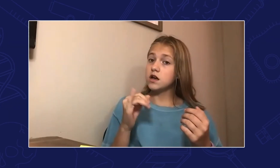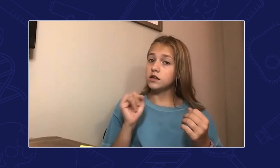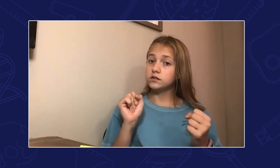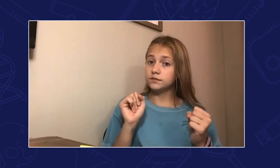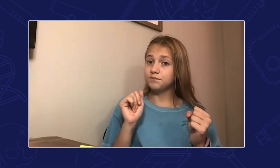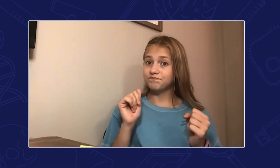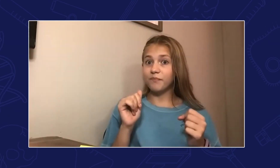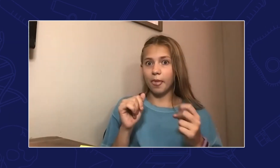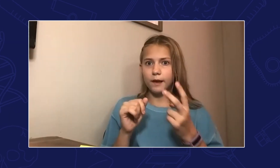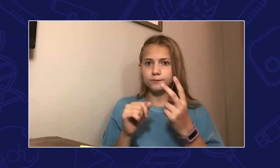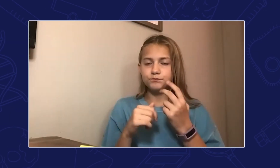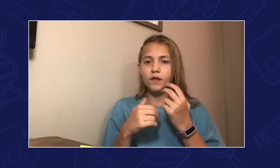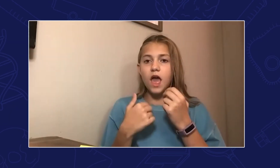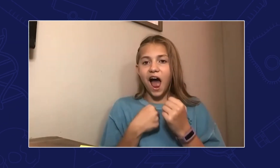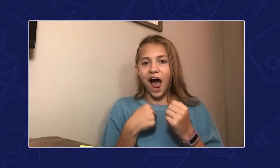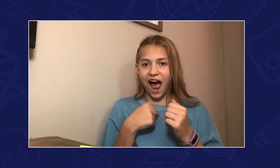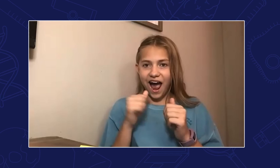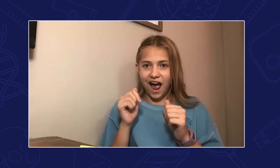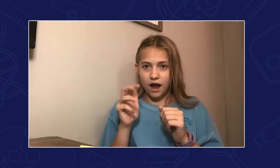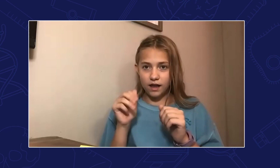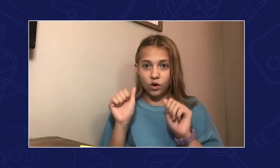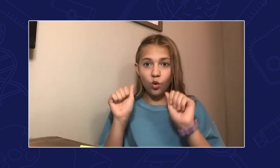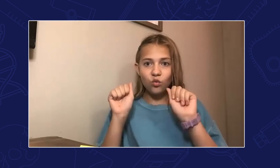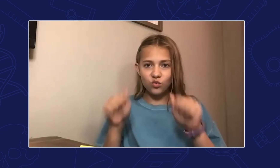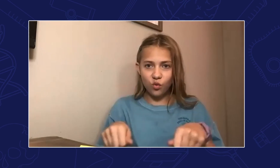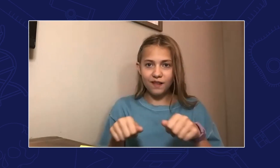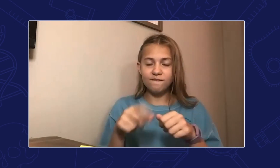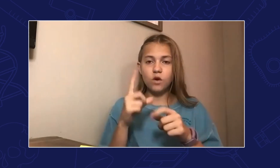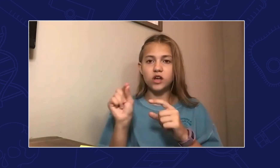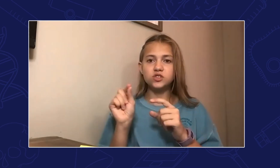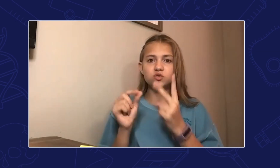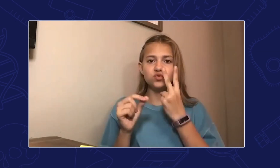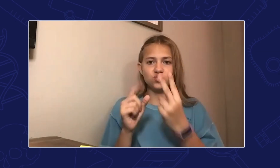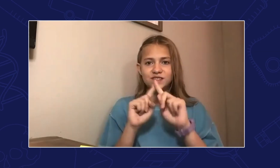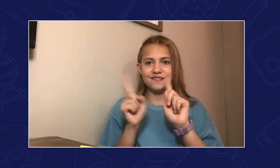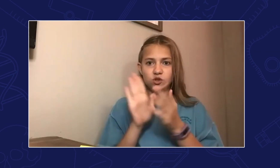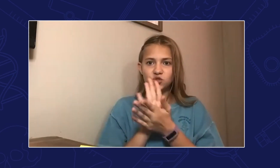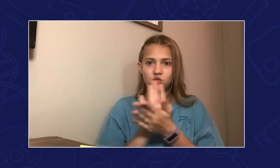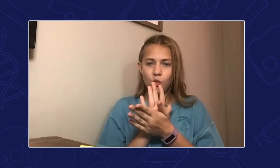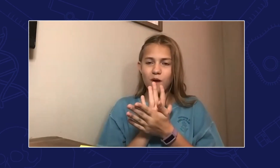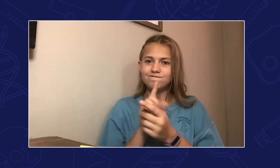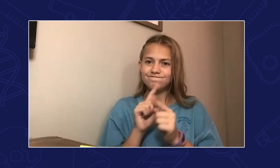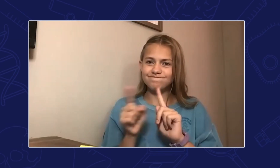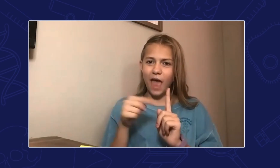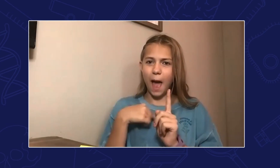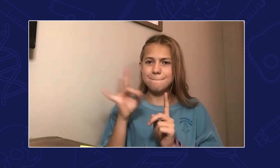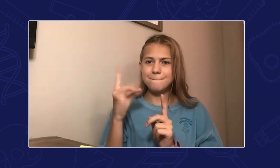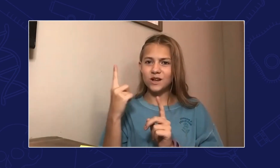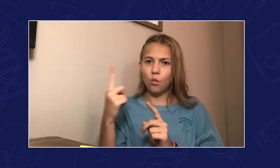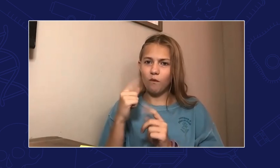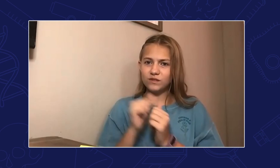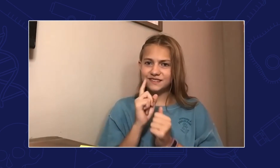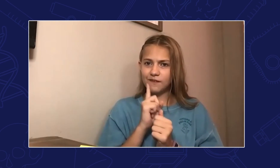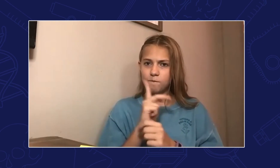One thing I've learned is, well, I could have gone to two different schools.